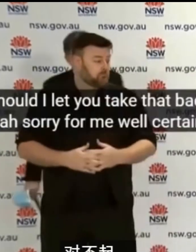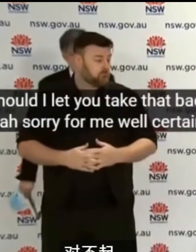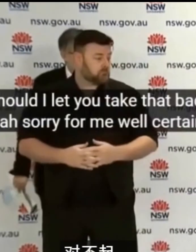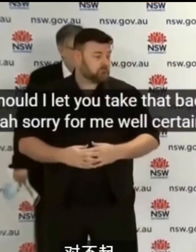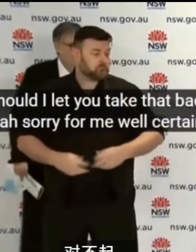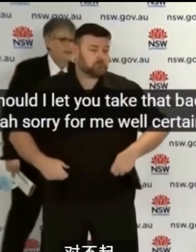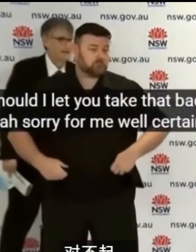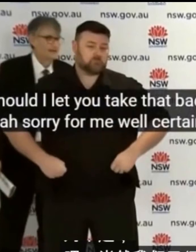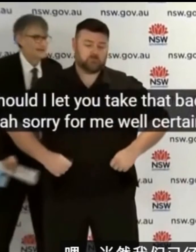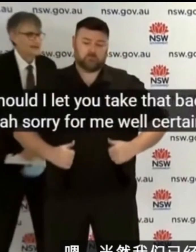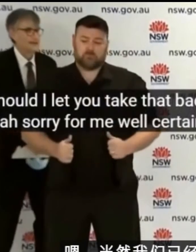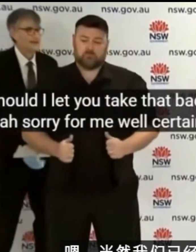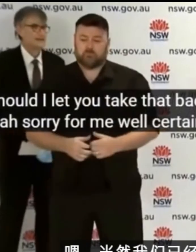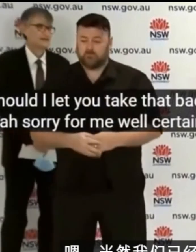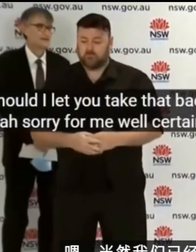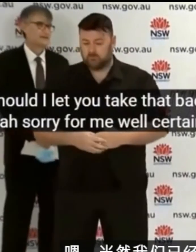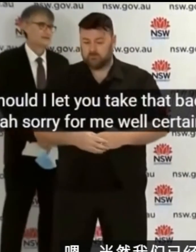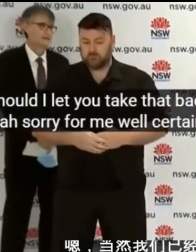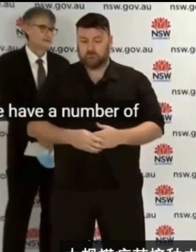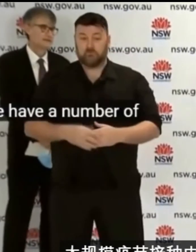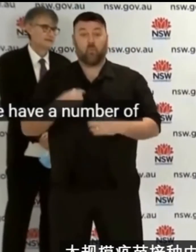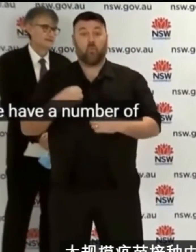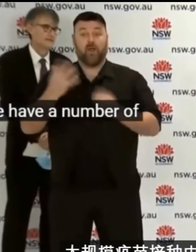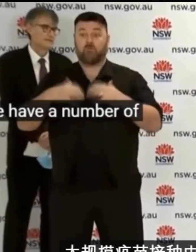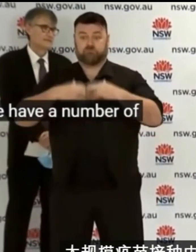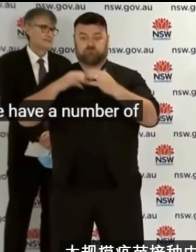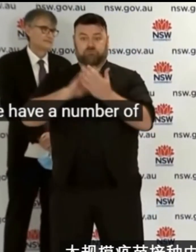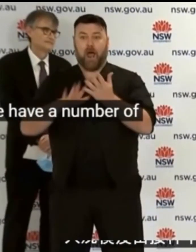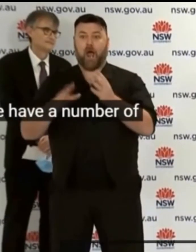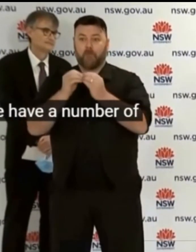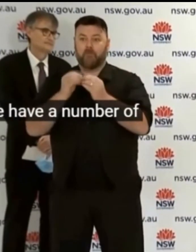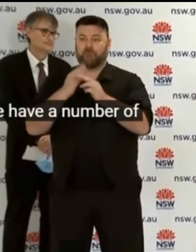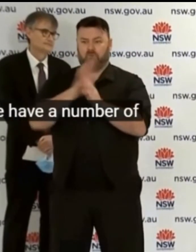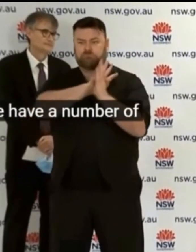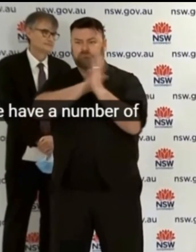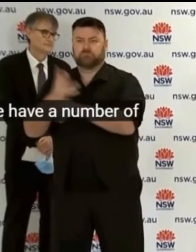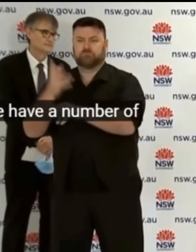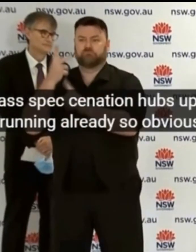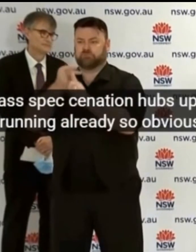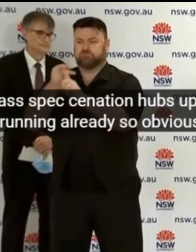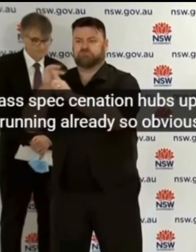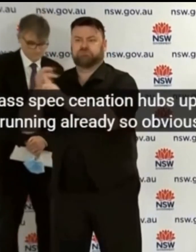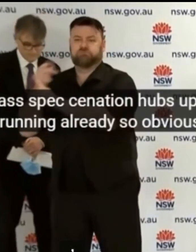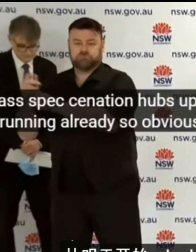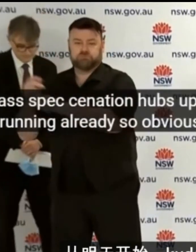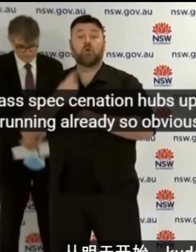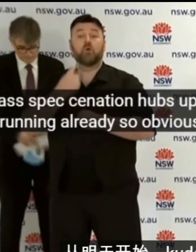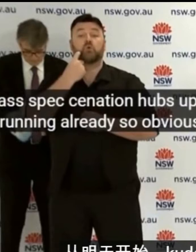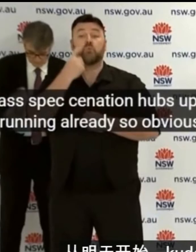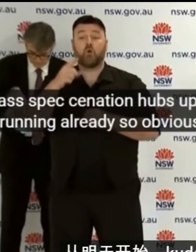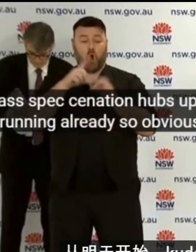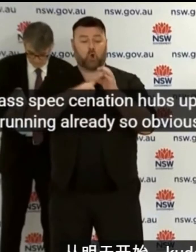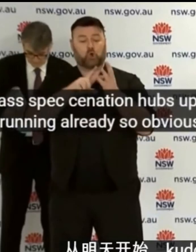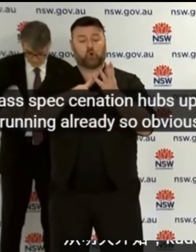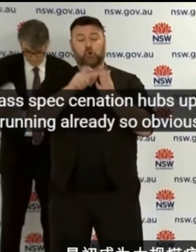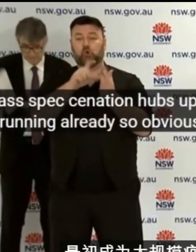Well, certainly we have a number of mass vaccination hubs up and running already. So obviously from tomorrow, Kudos Bank Arena also will become a mass